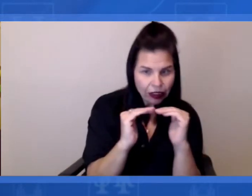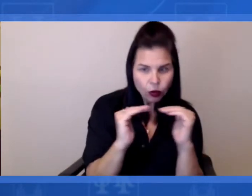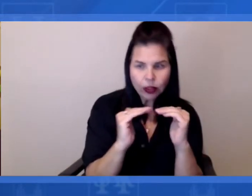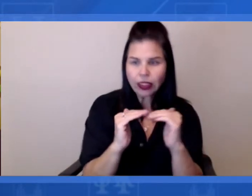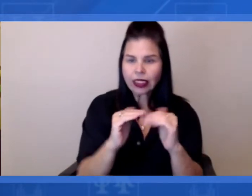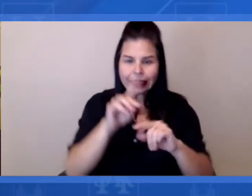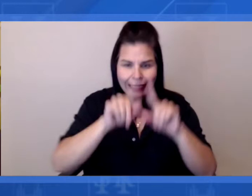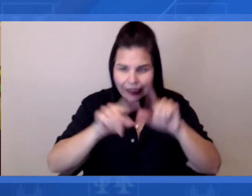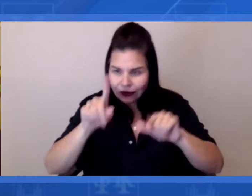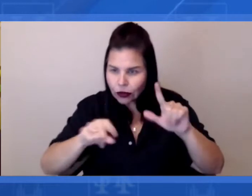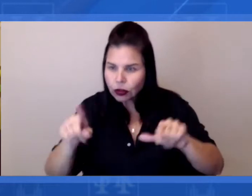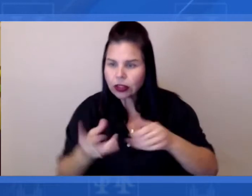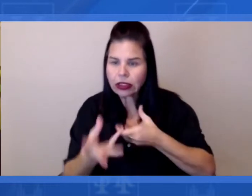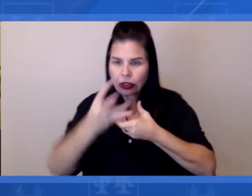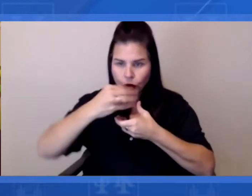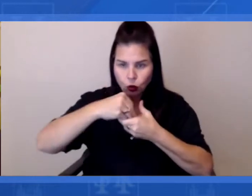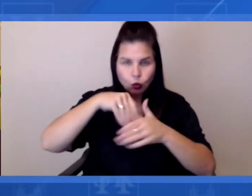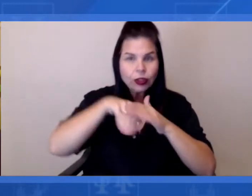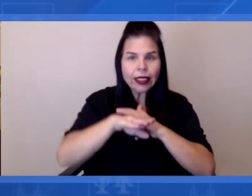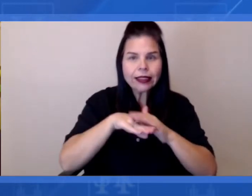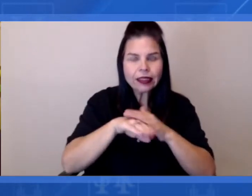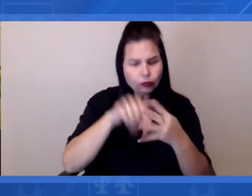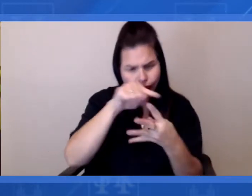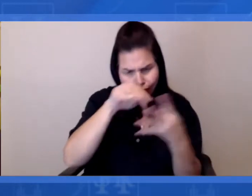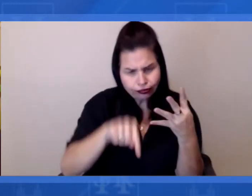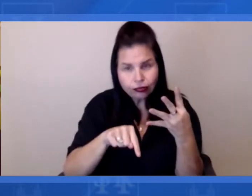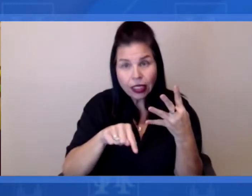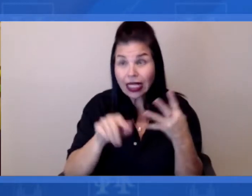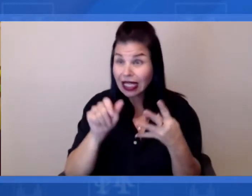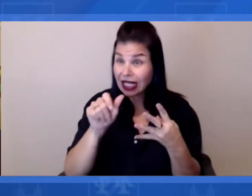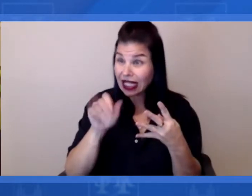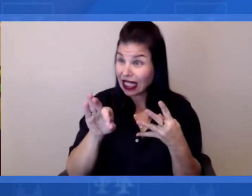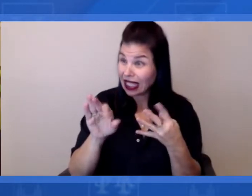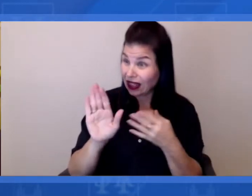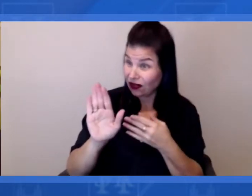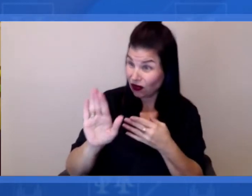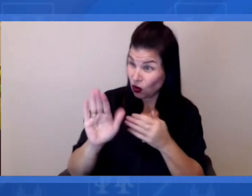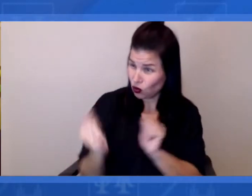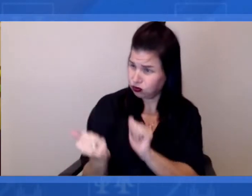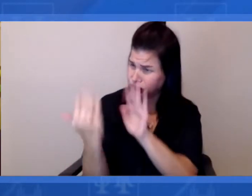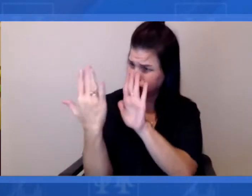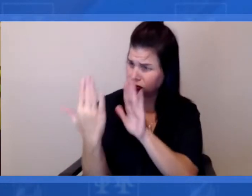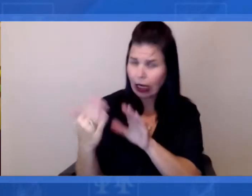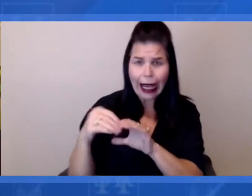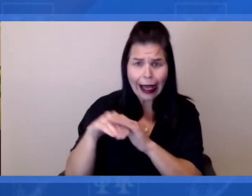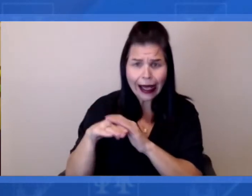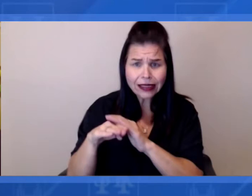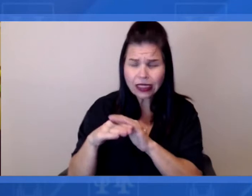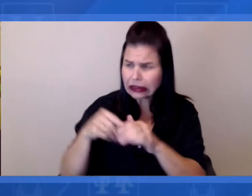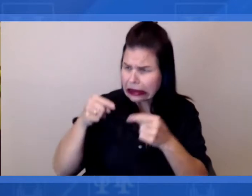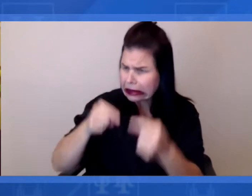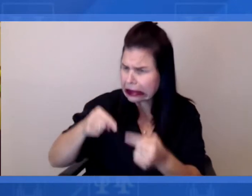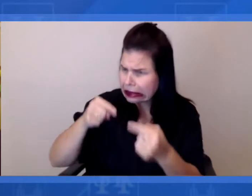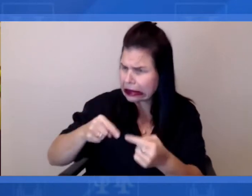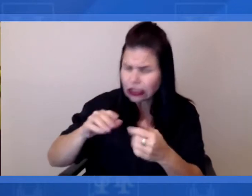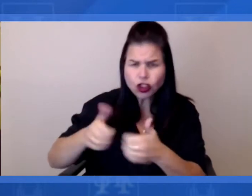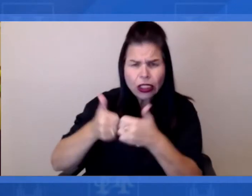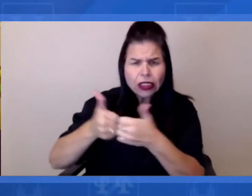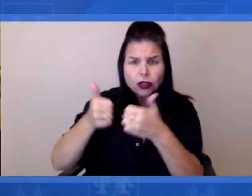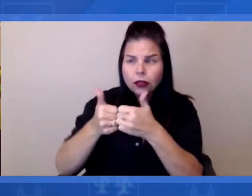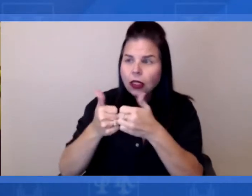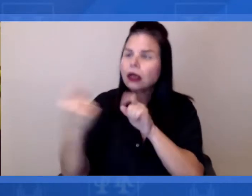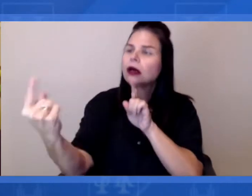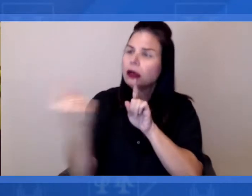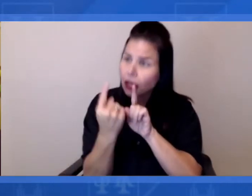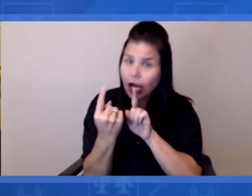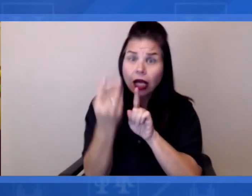and accessibility. If you are facing accessibility challenges, please come and talk to us. If